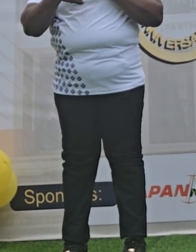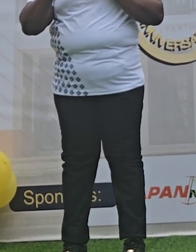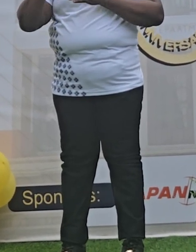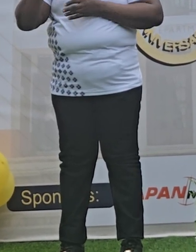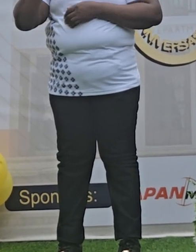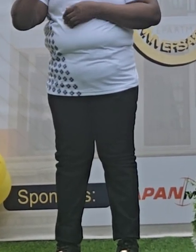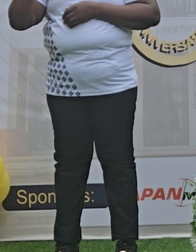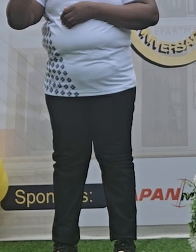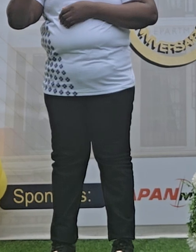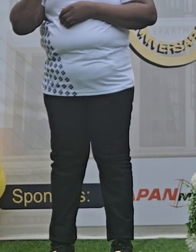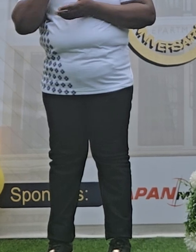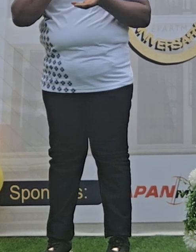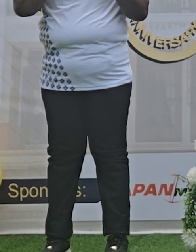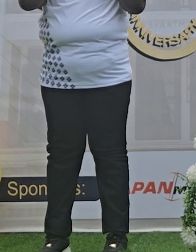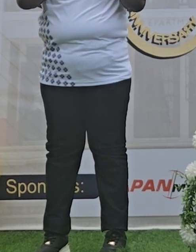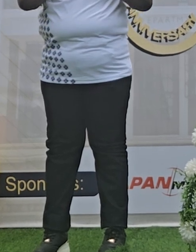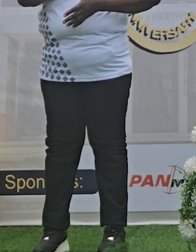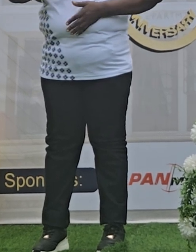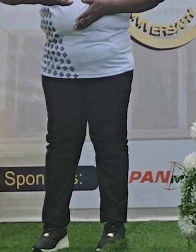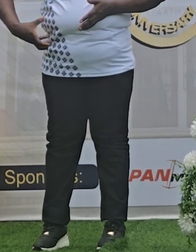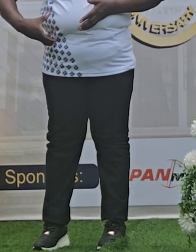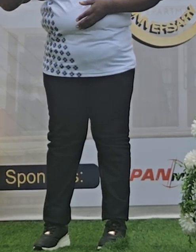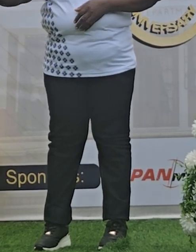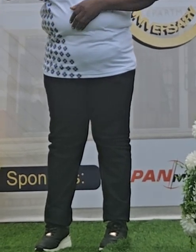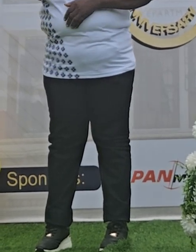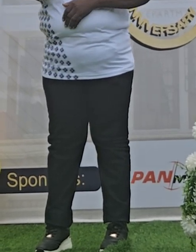representative of the Chief of Staff,